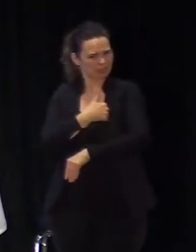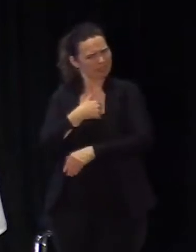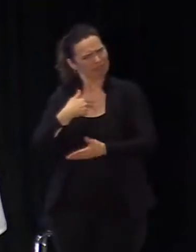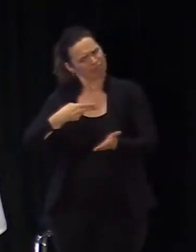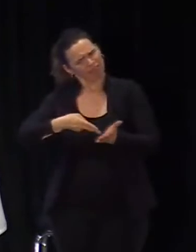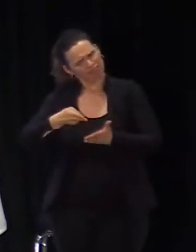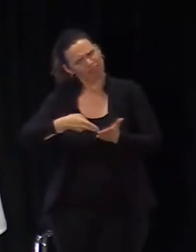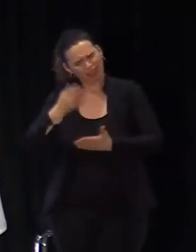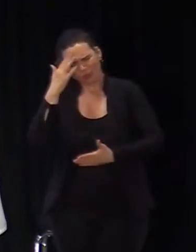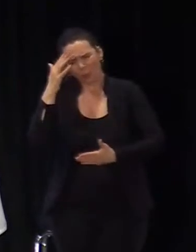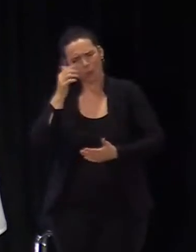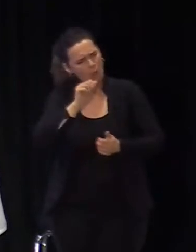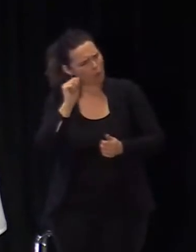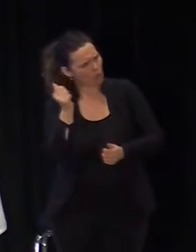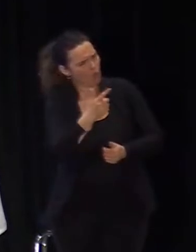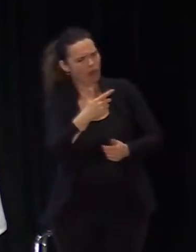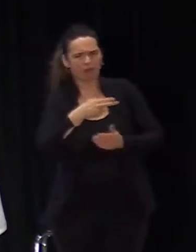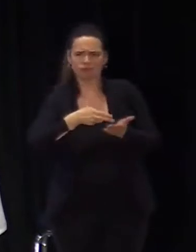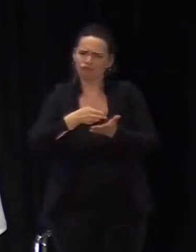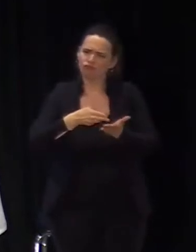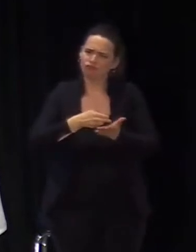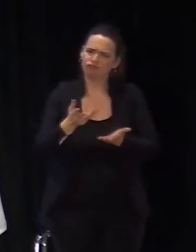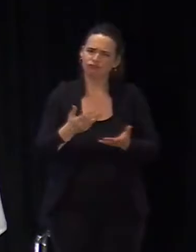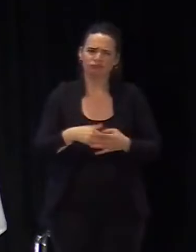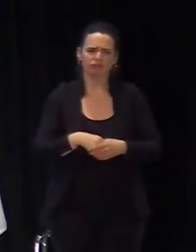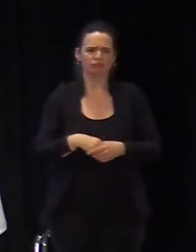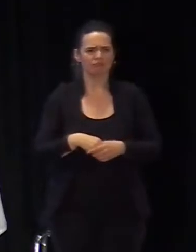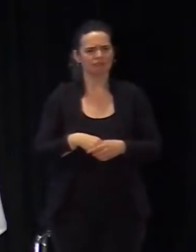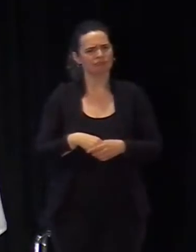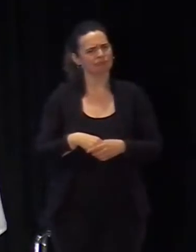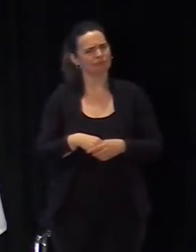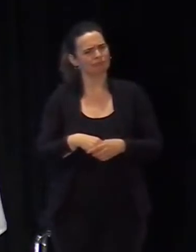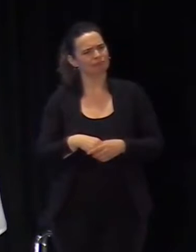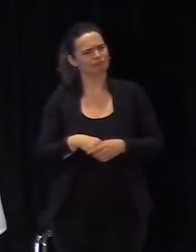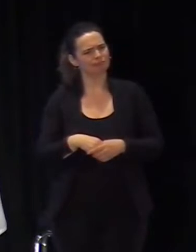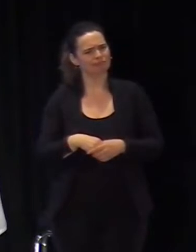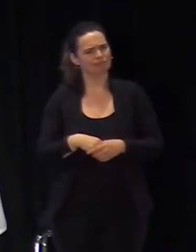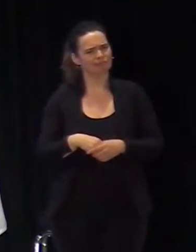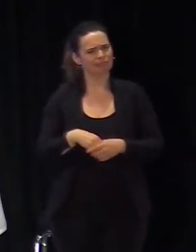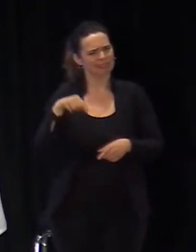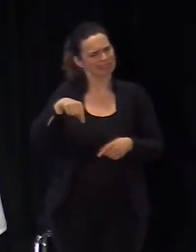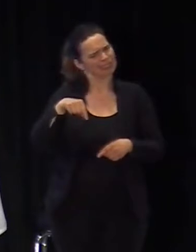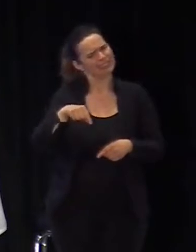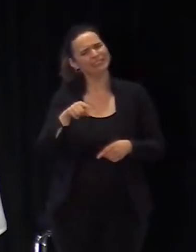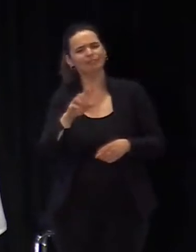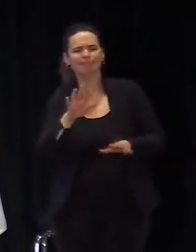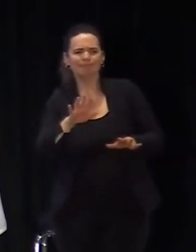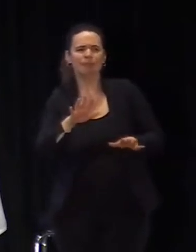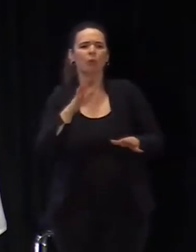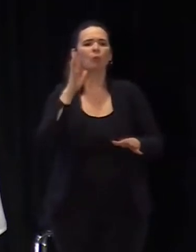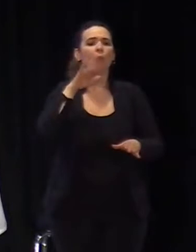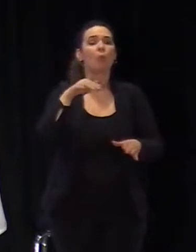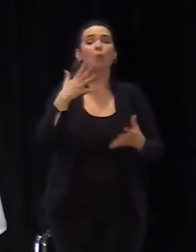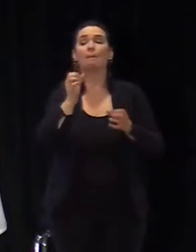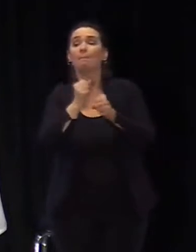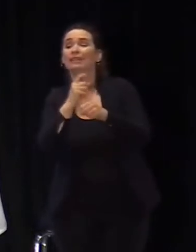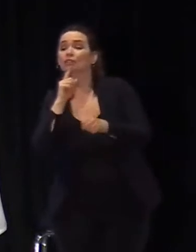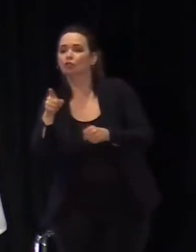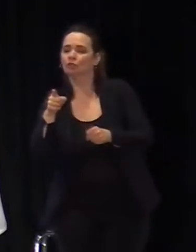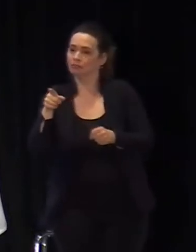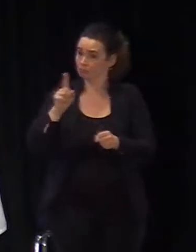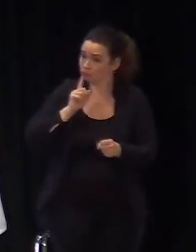This creates a log jam related to eligibility compared to supply. At the